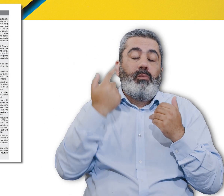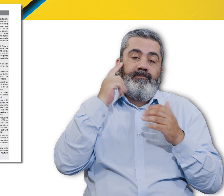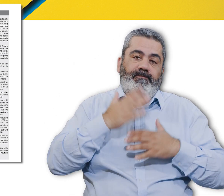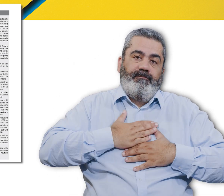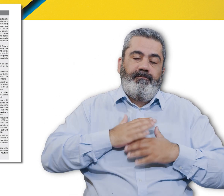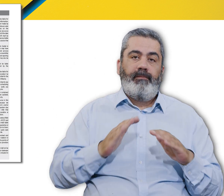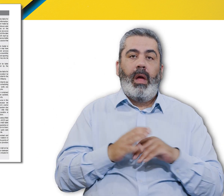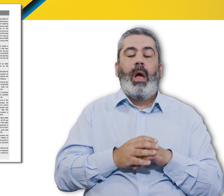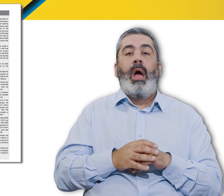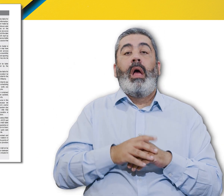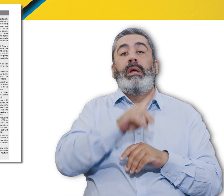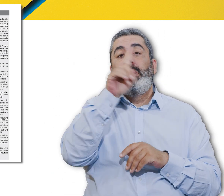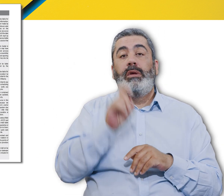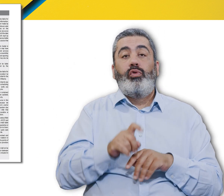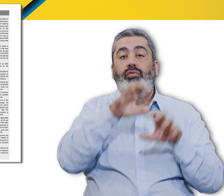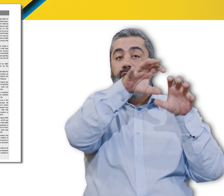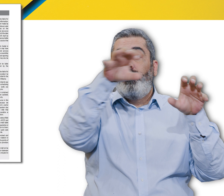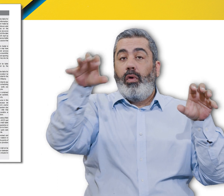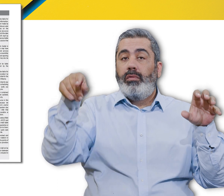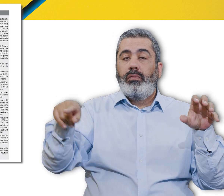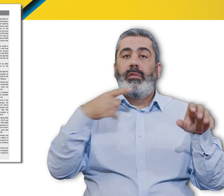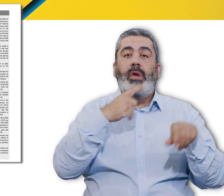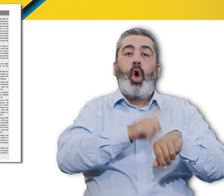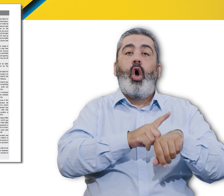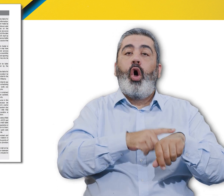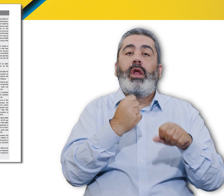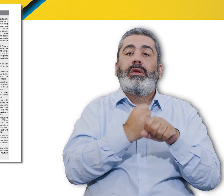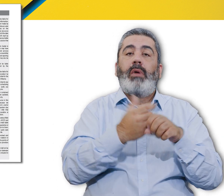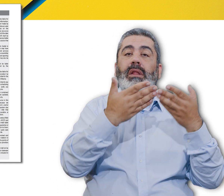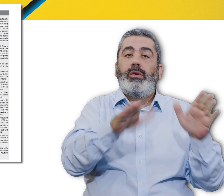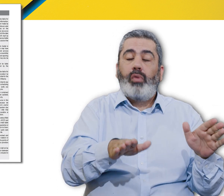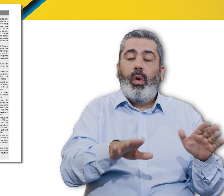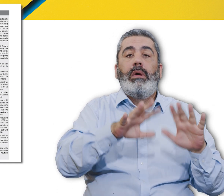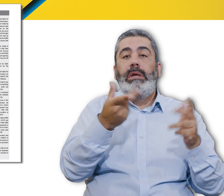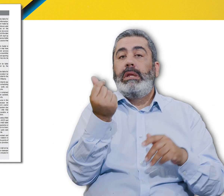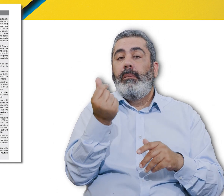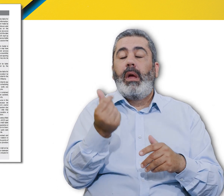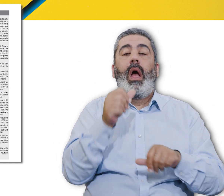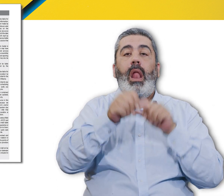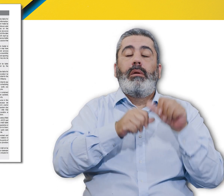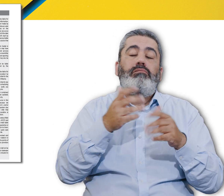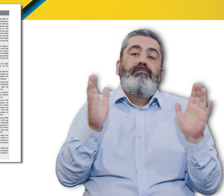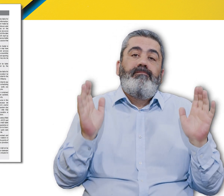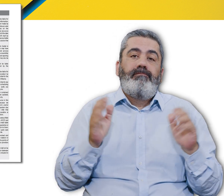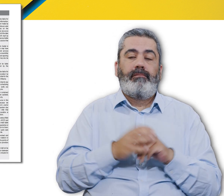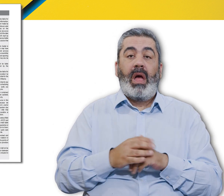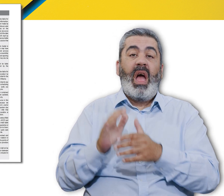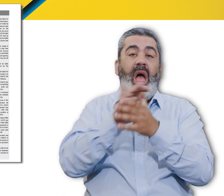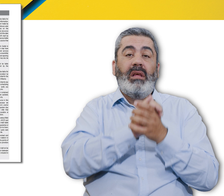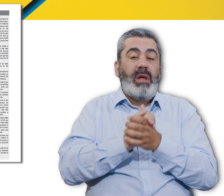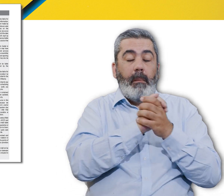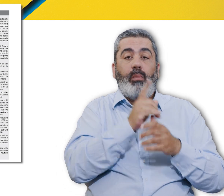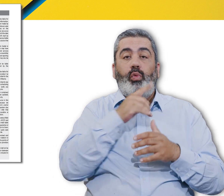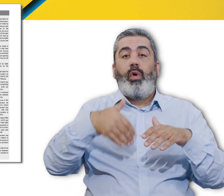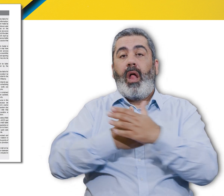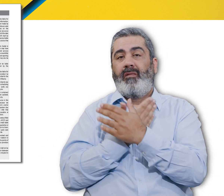opening hours and price policies may also be modified. NCDP and URI shall not be liable for information provided